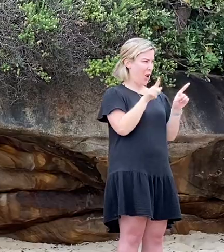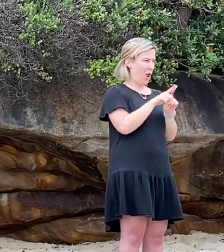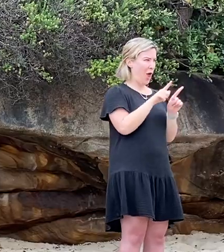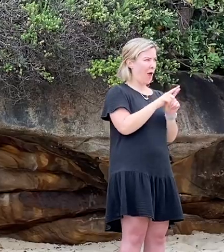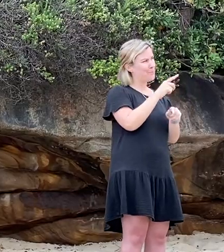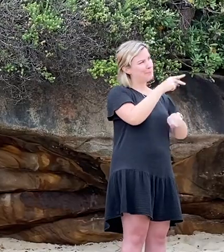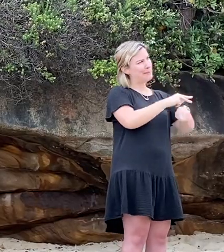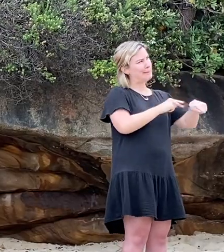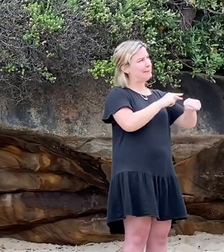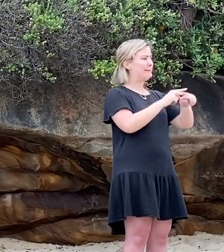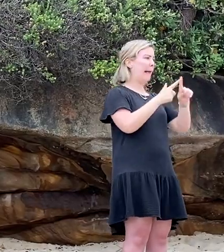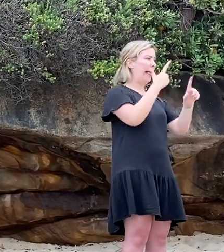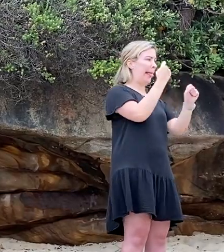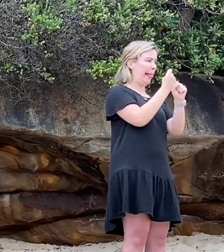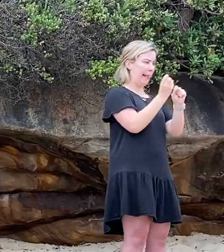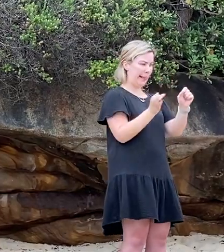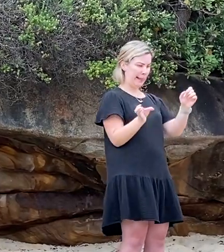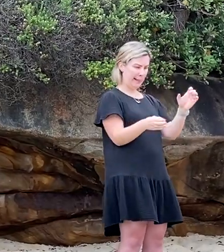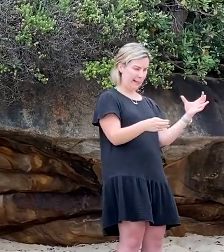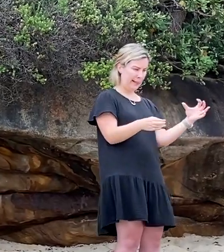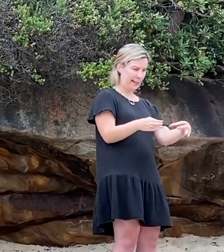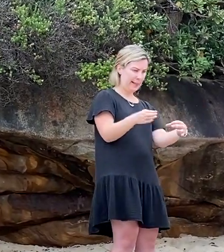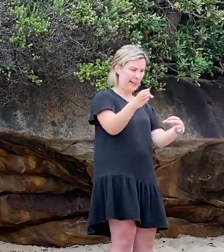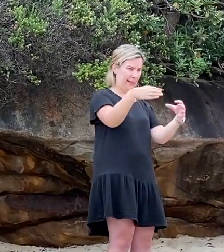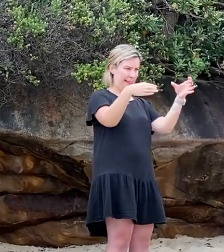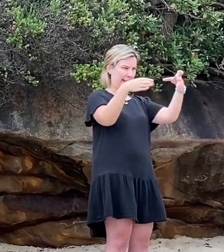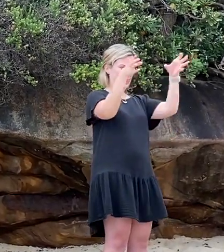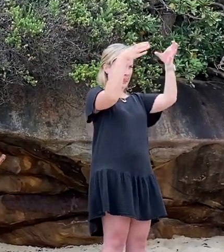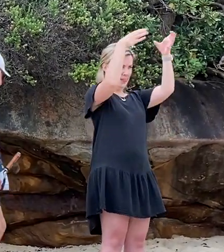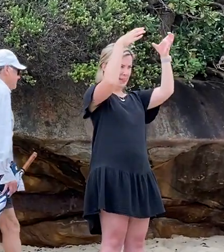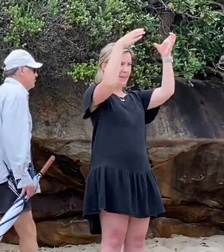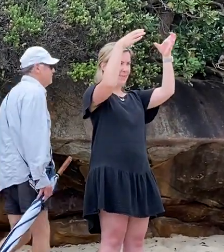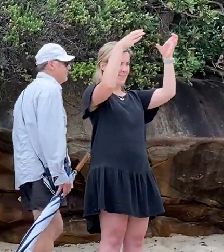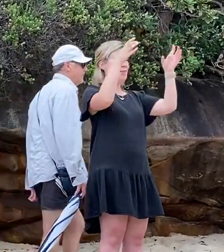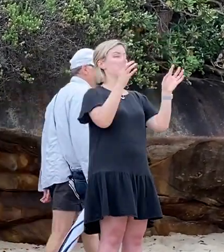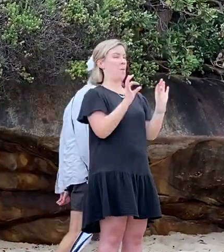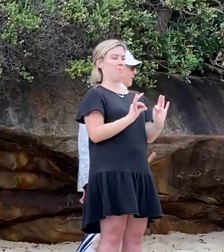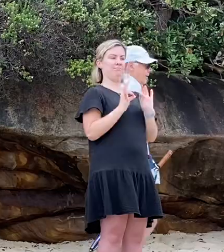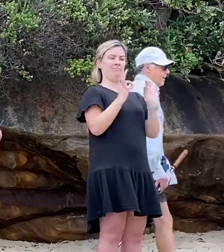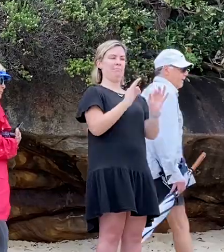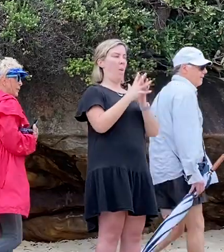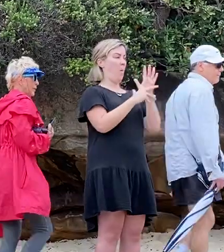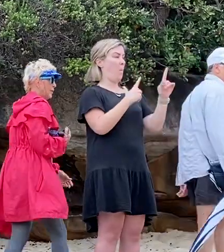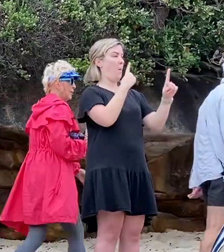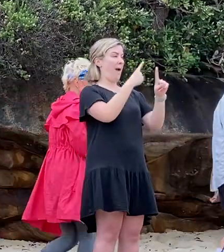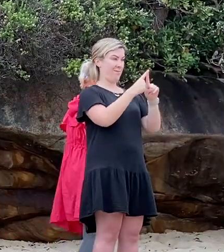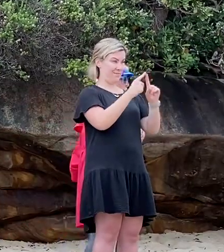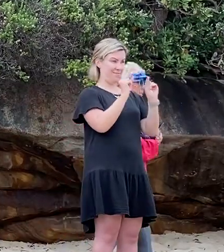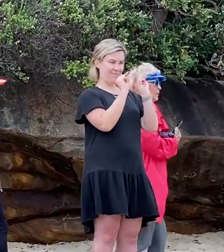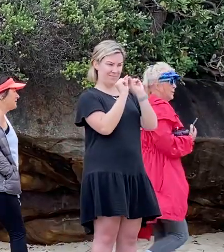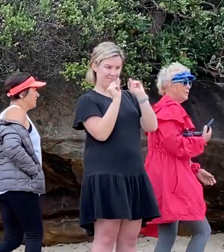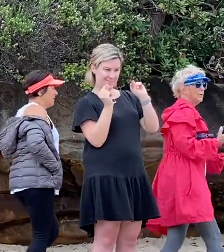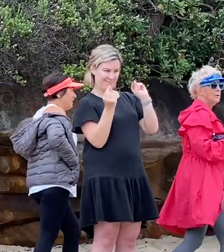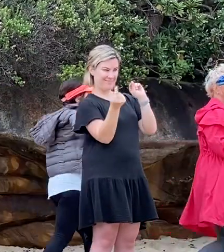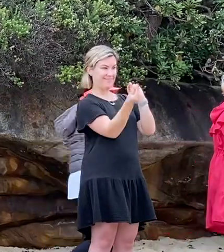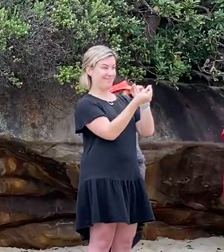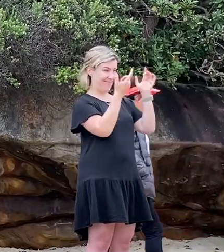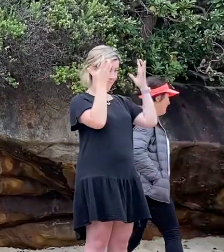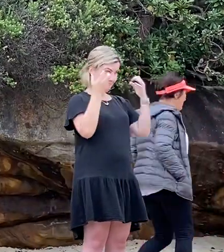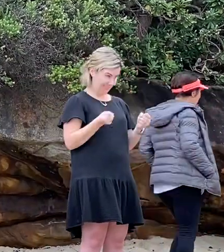egg. So I end up with the same sculpture in wax, which is 4 millimeters thick,